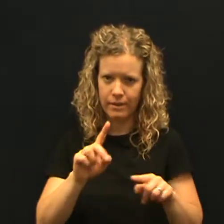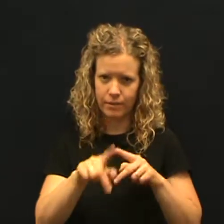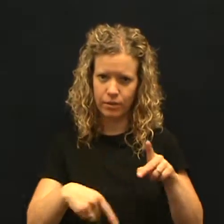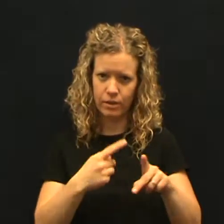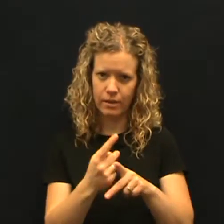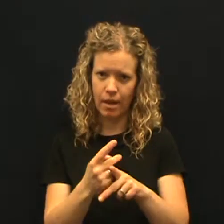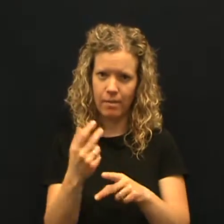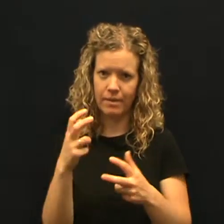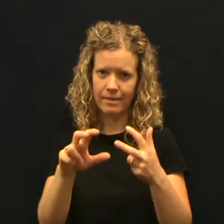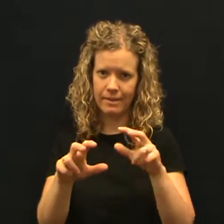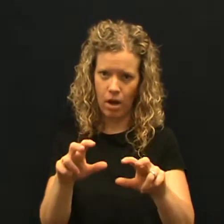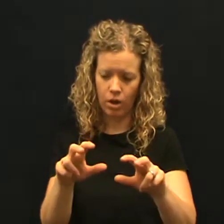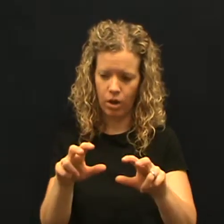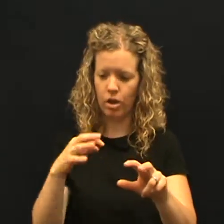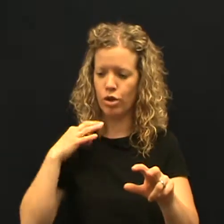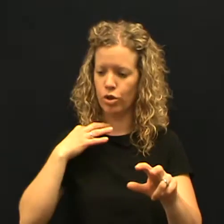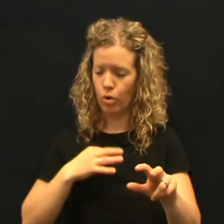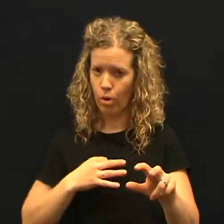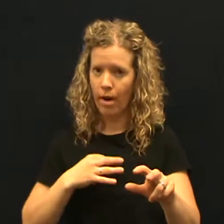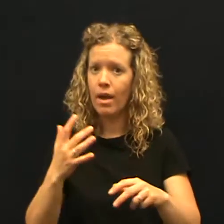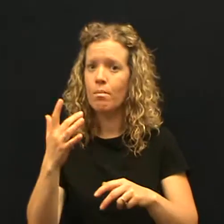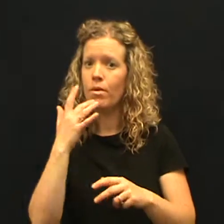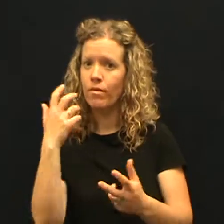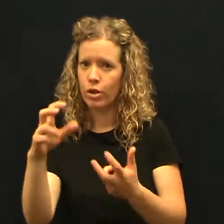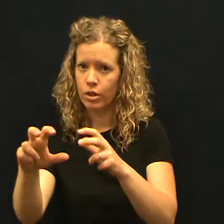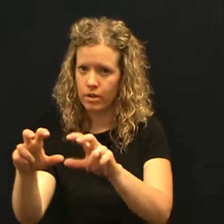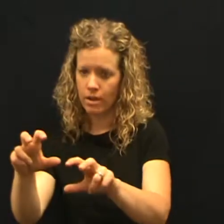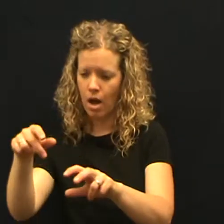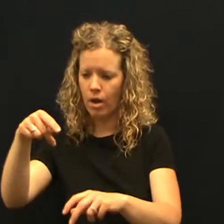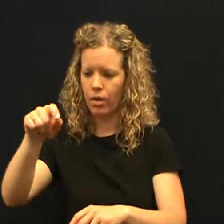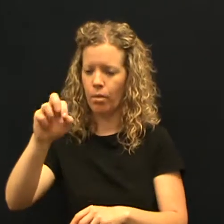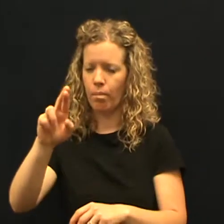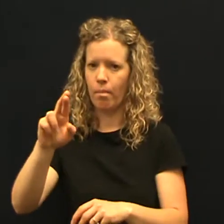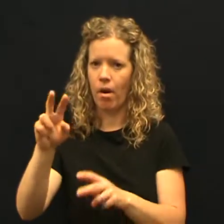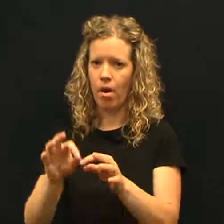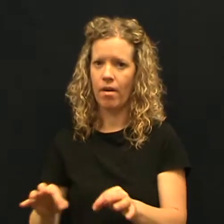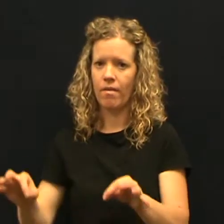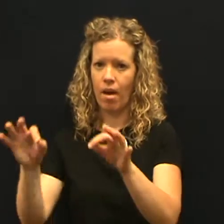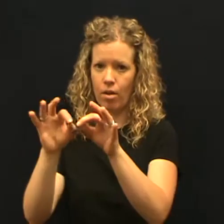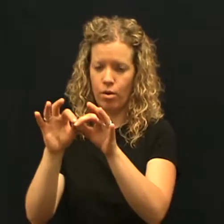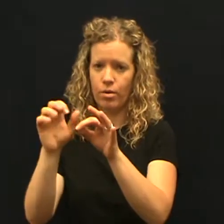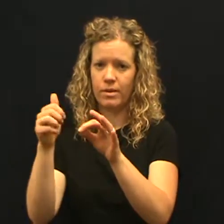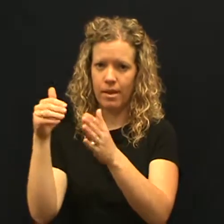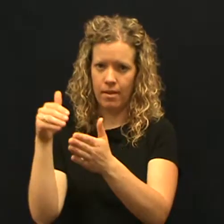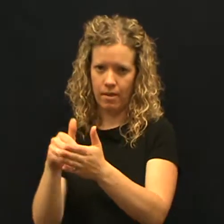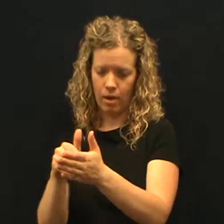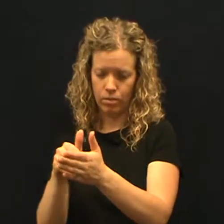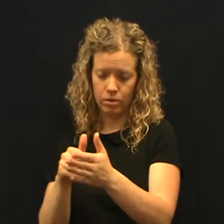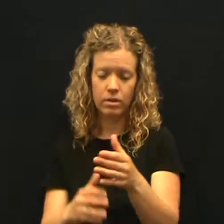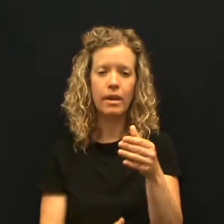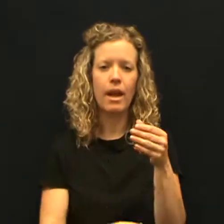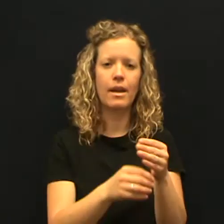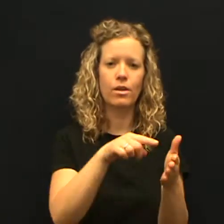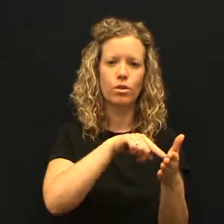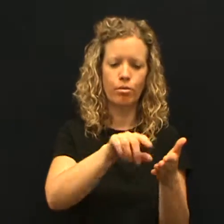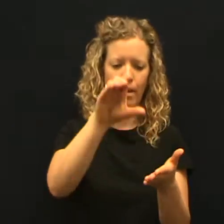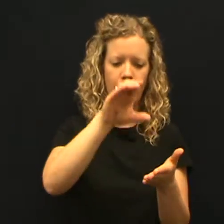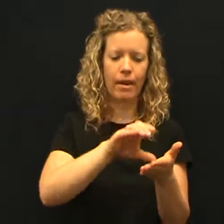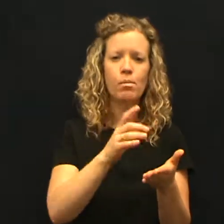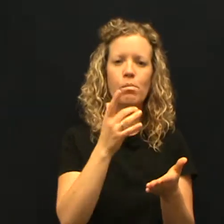stock for its par value of 10,000, and then additional paid-in capital preferred stock for 40,000 is